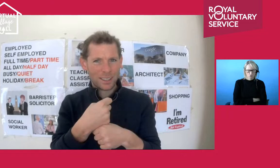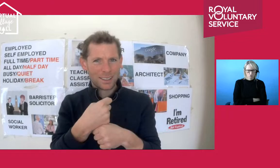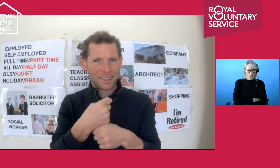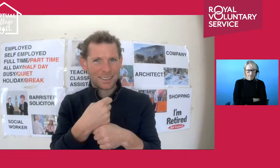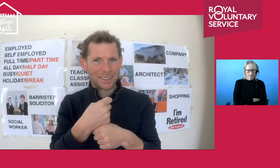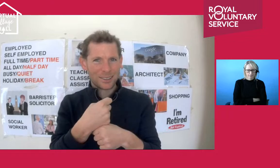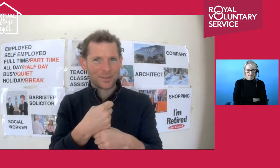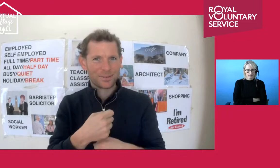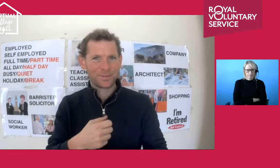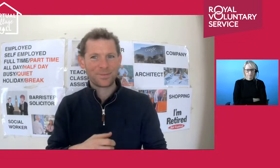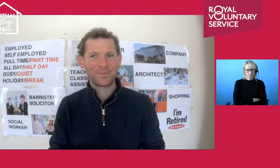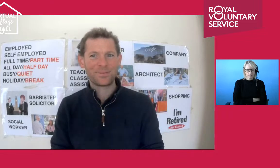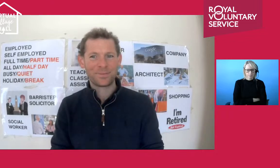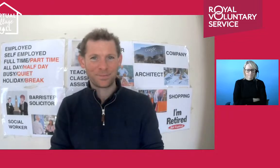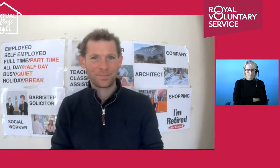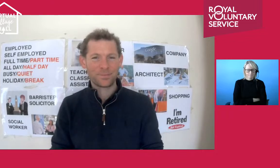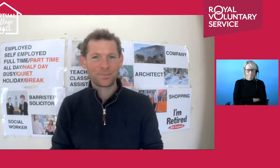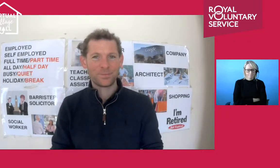I'm stressed.